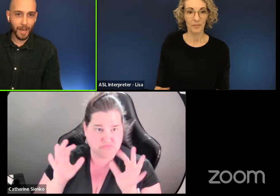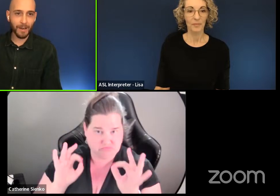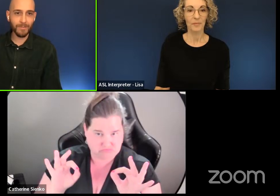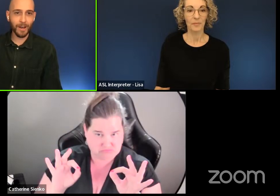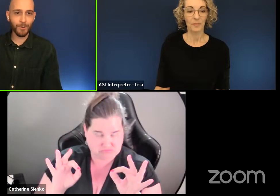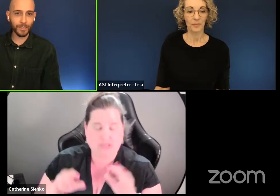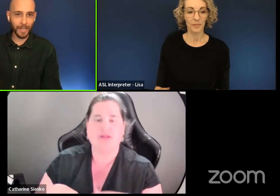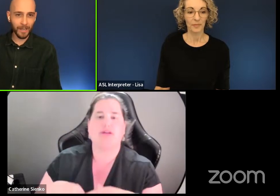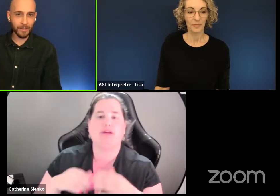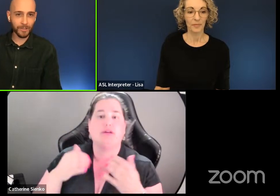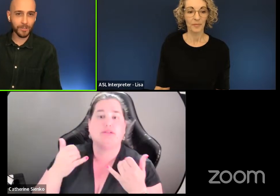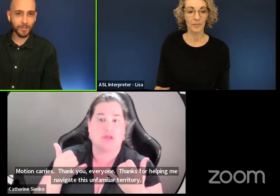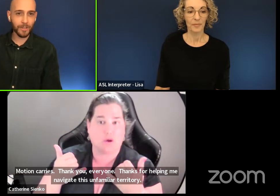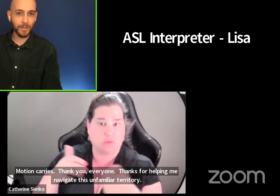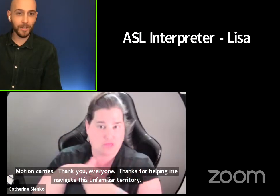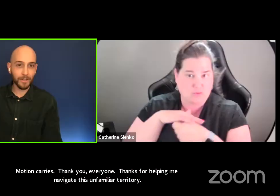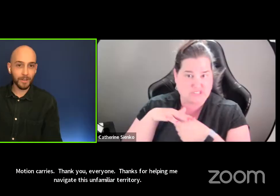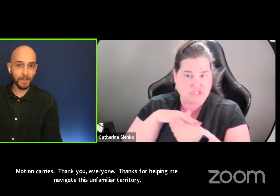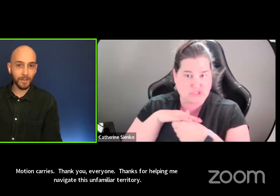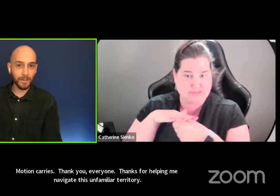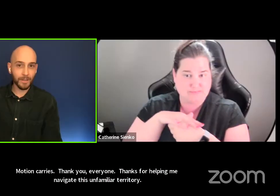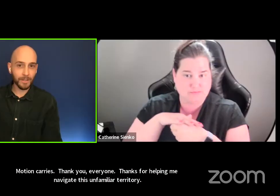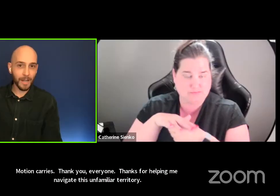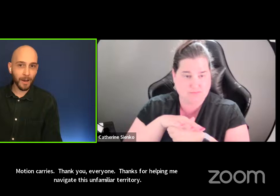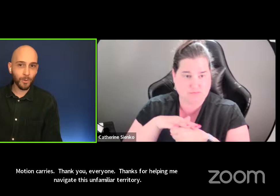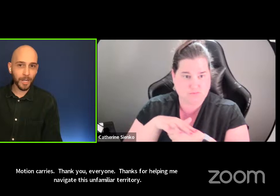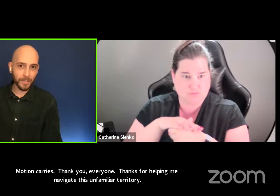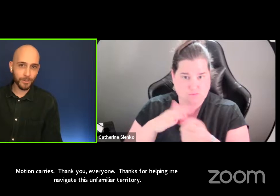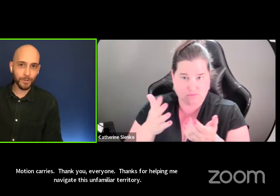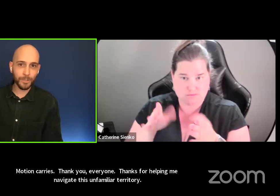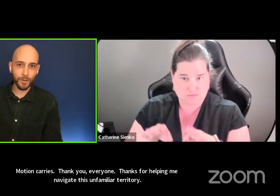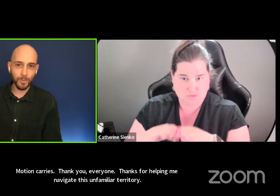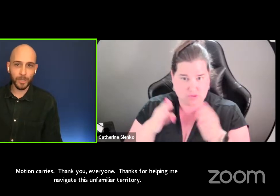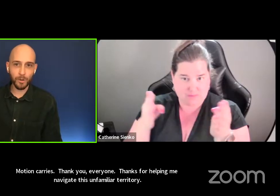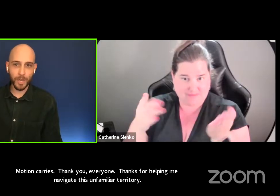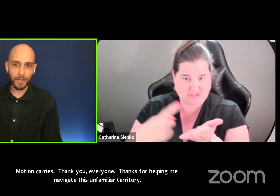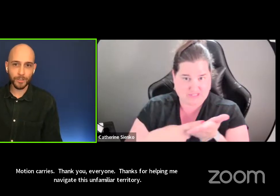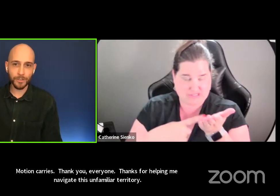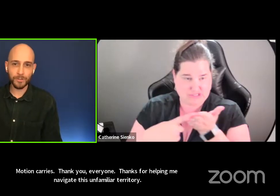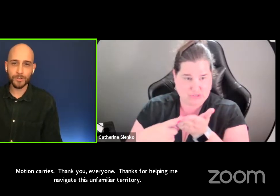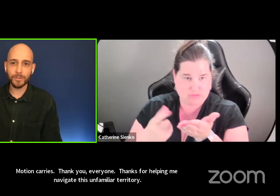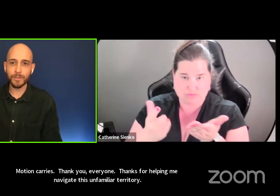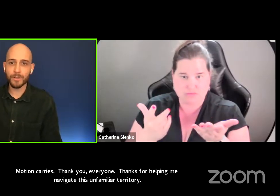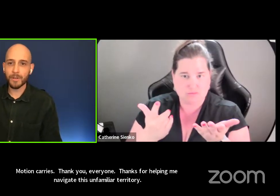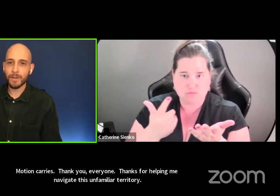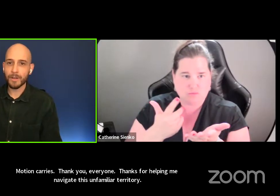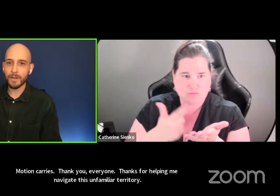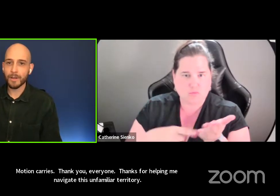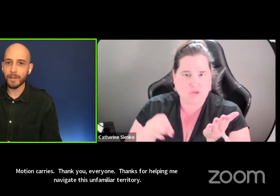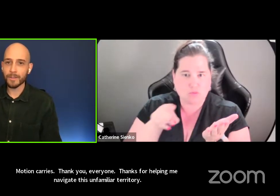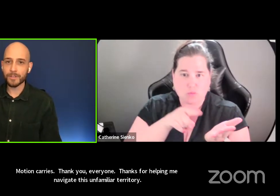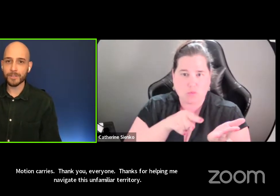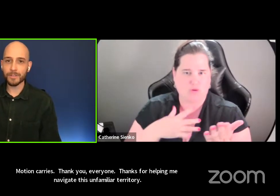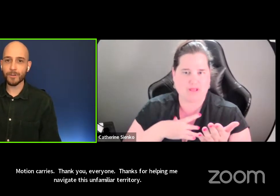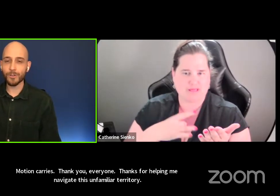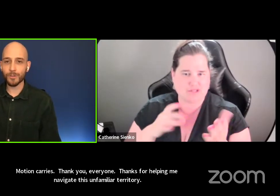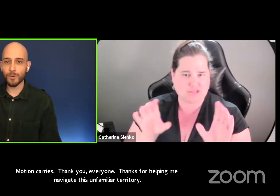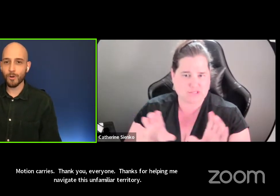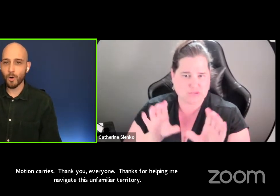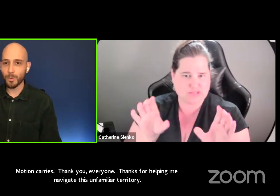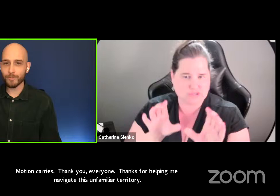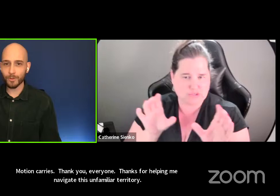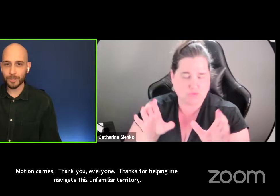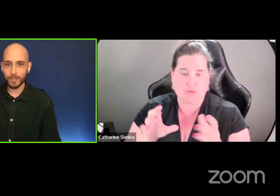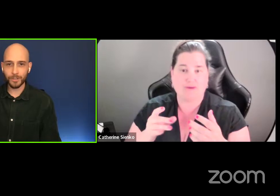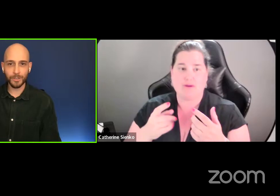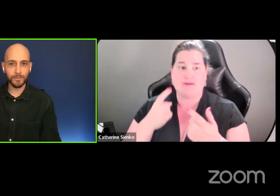Okay, so we have our dates. Now we need to determine locations. This is